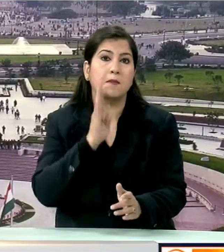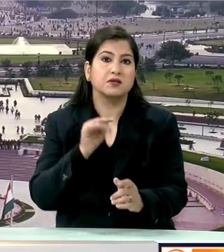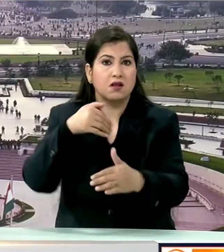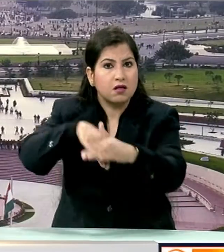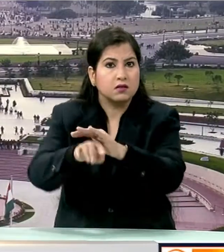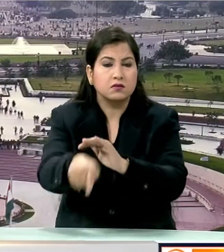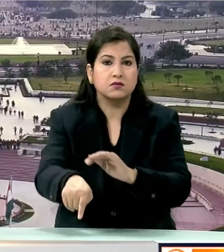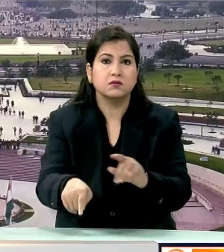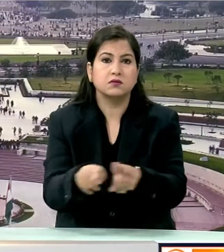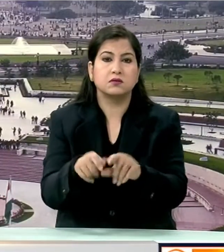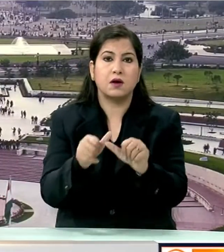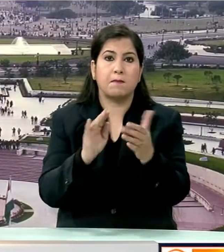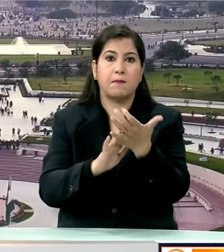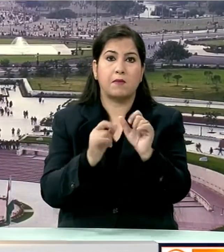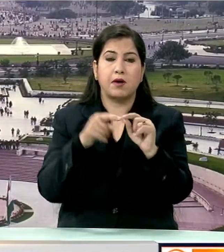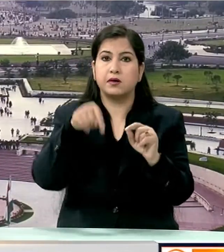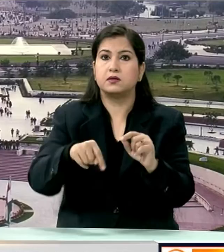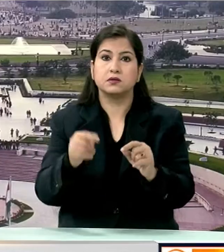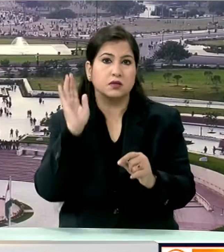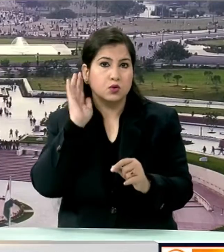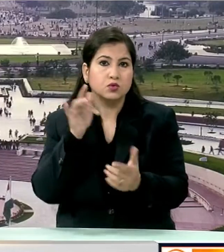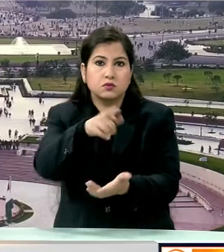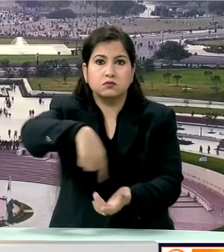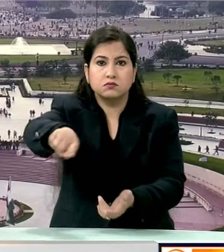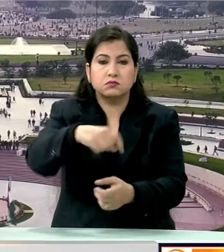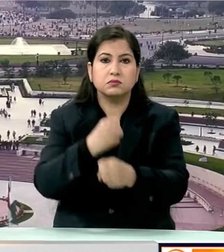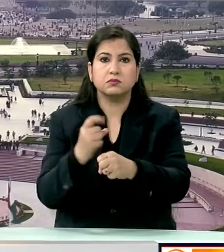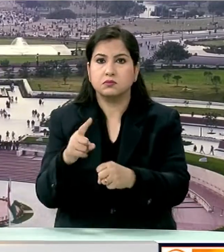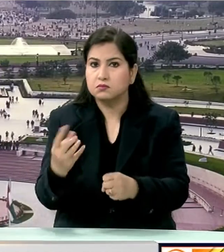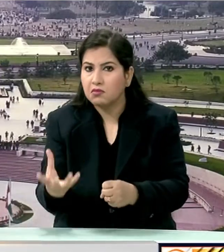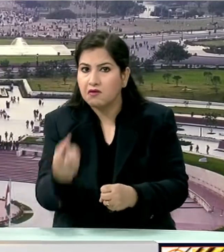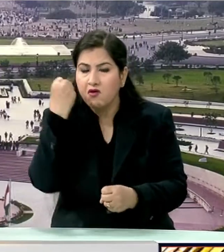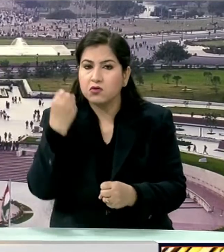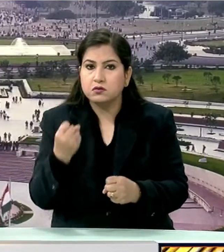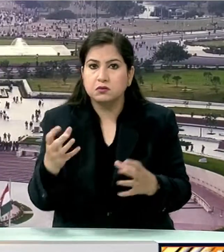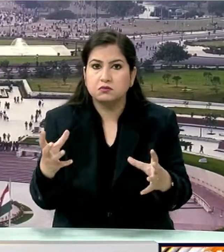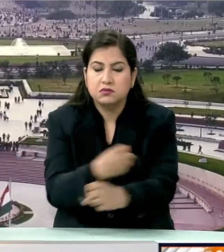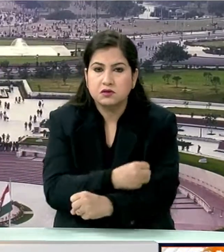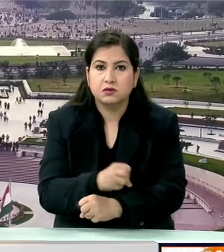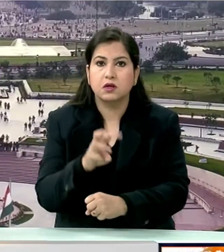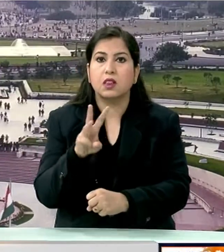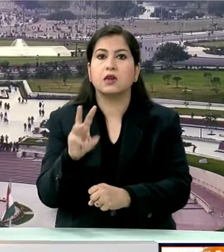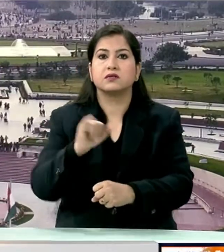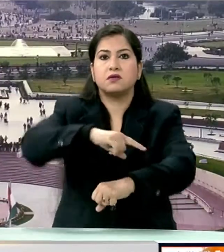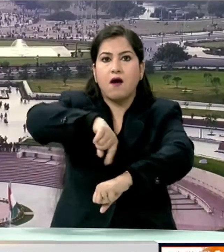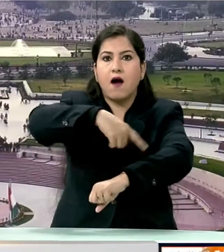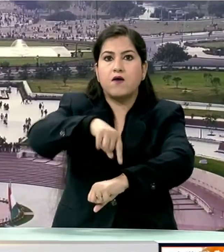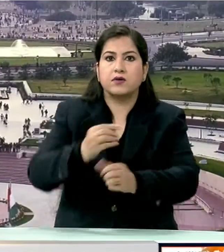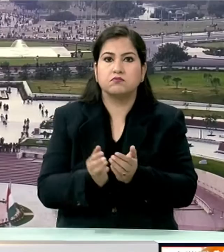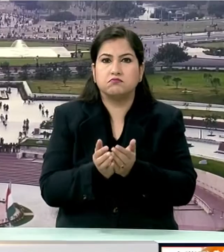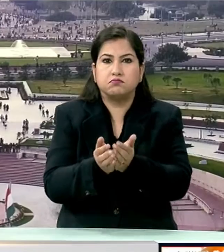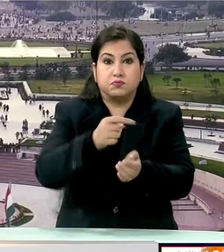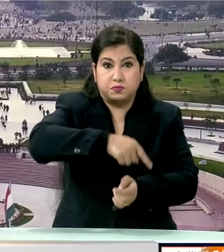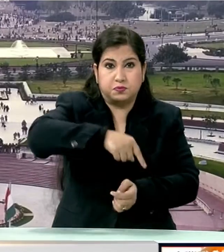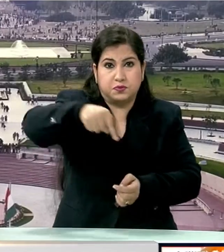state of Amapá. Local news website G1 reported the vessel was making a roughly 36-hour journey between